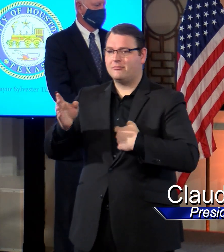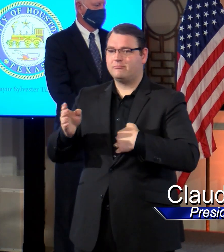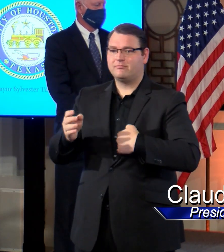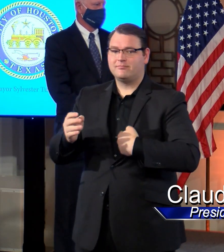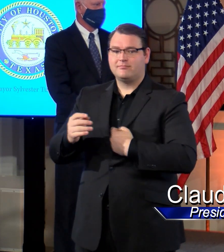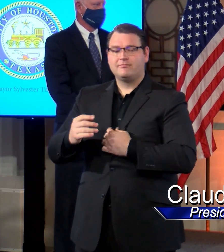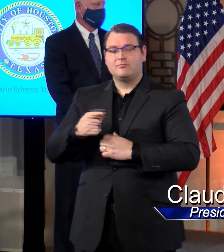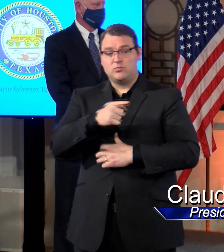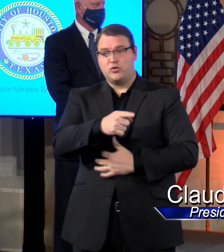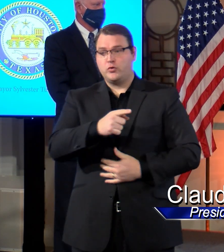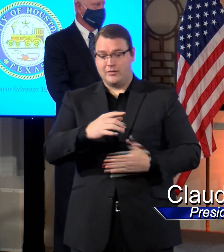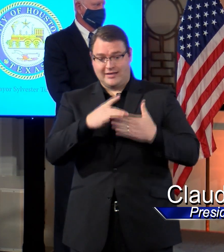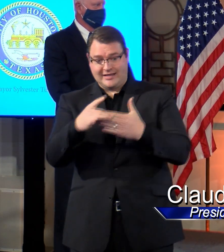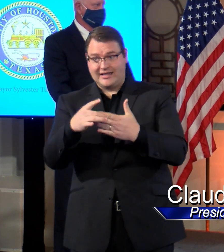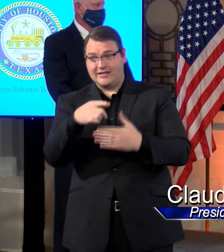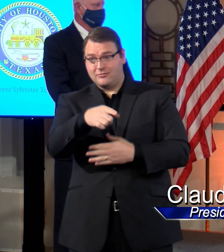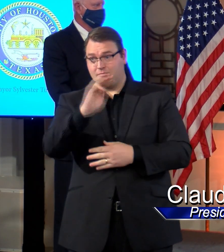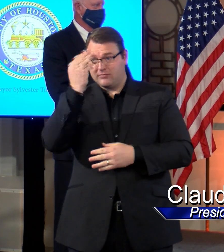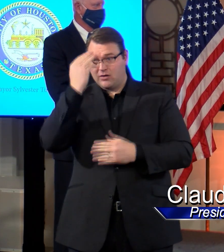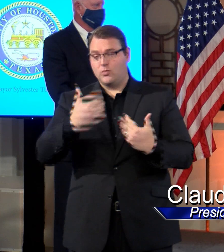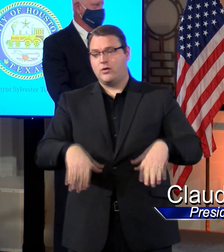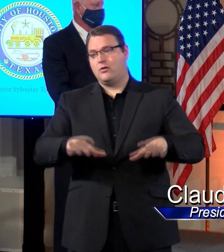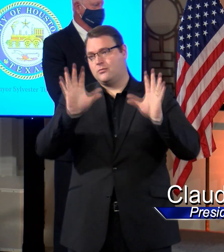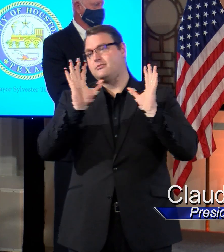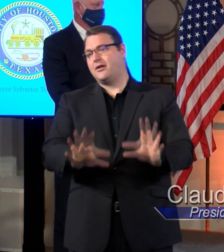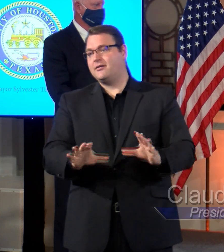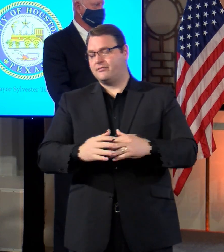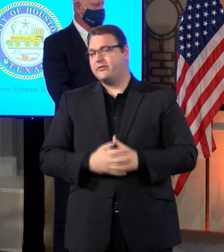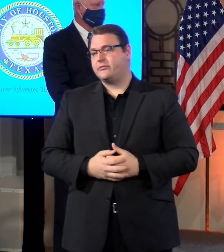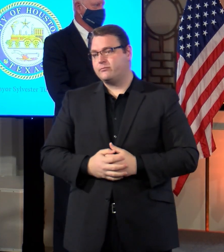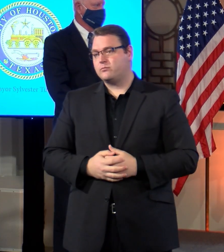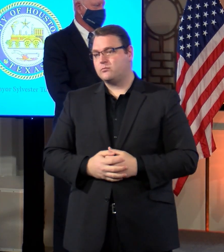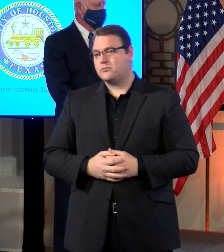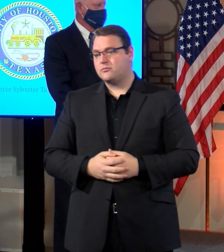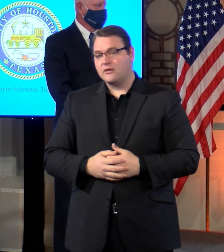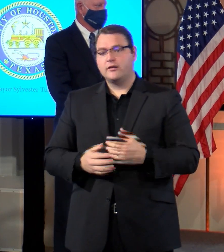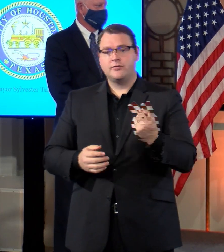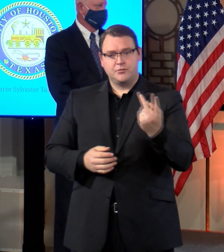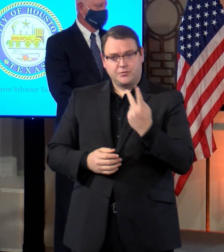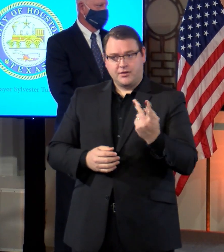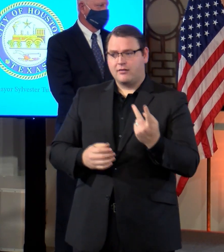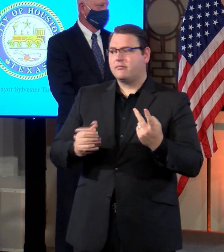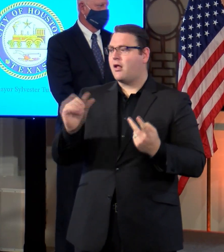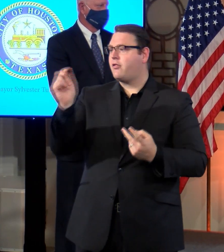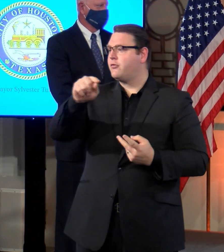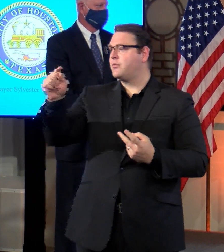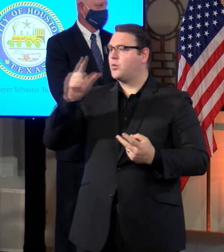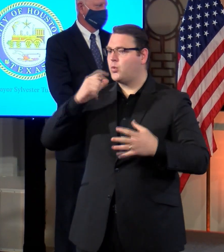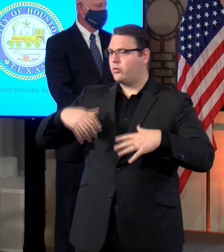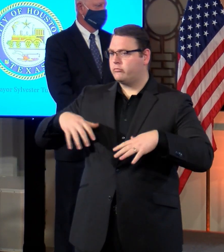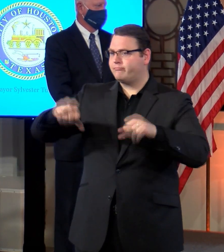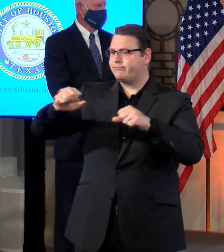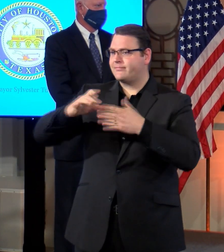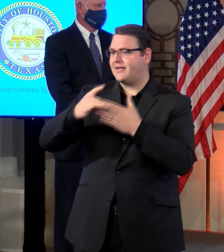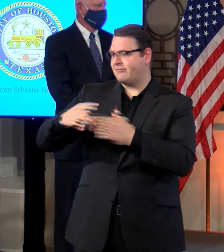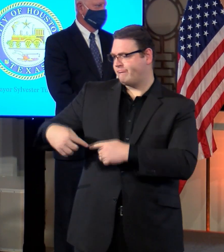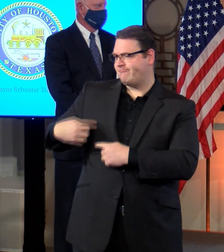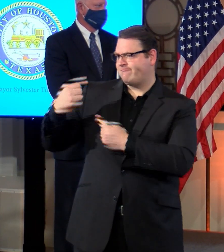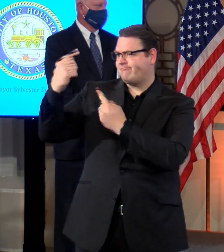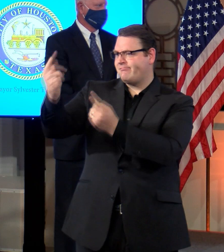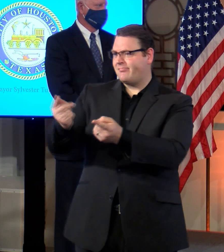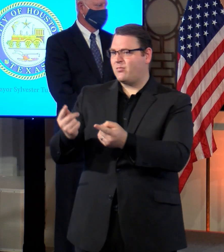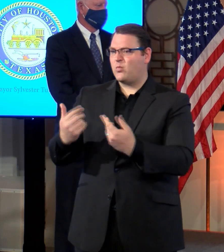You and I and so many have been at the forefront since this pandemic hit, and we have been seeing the